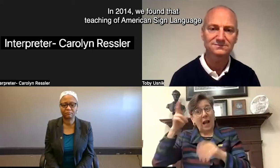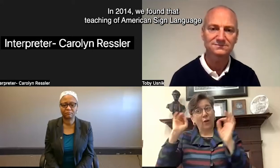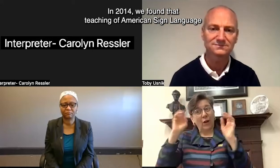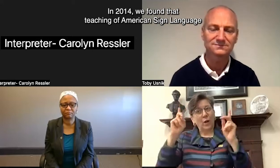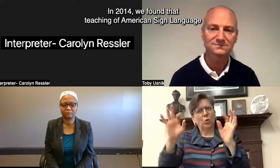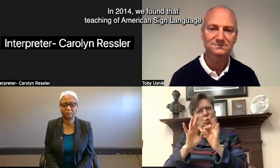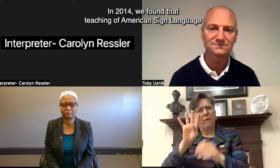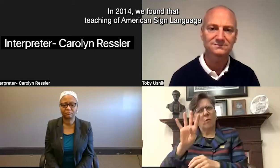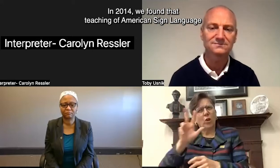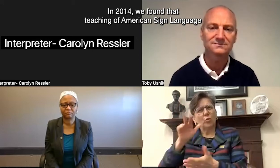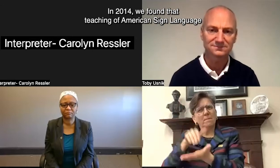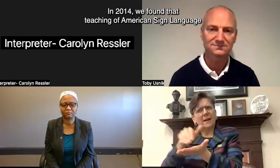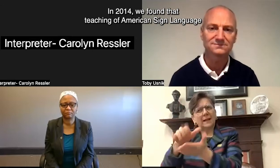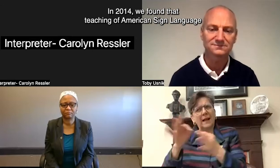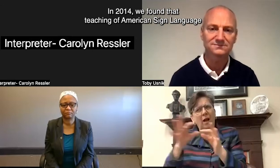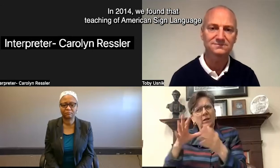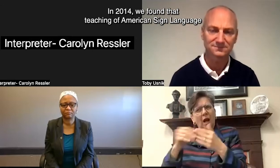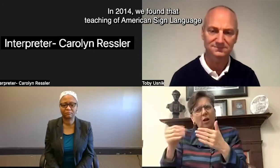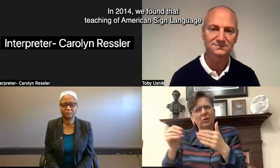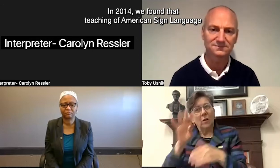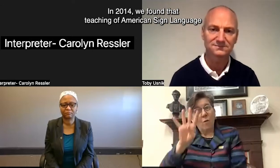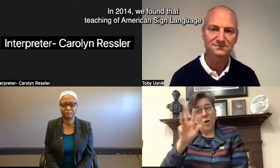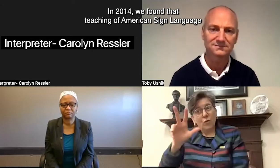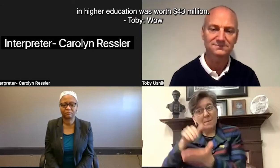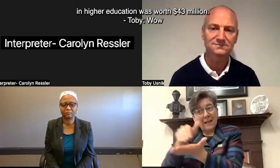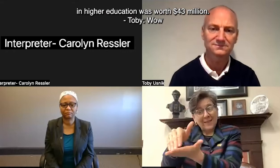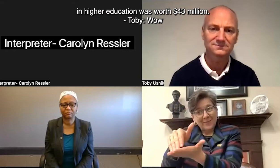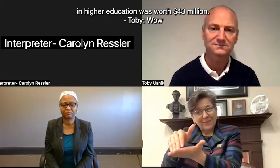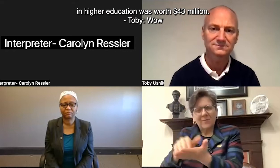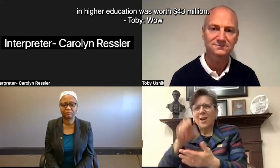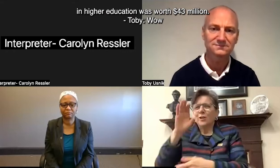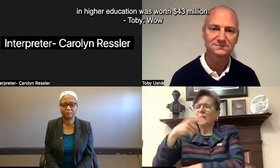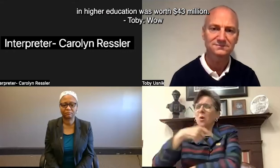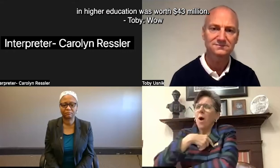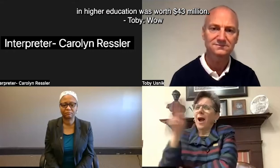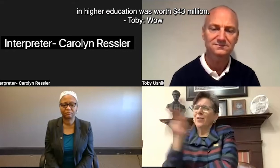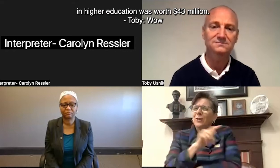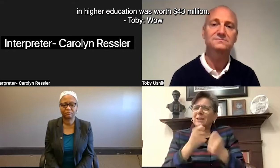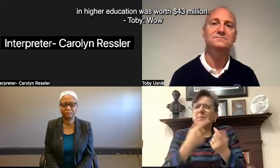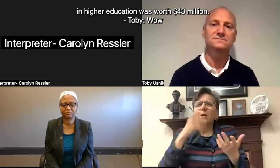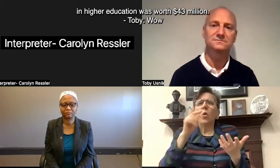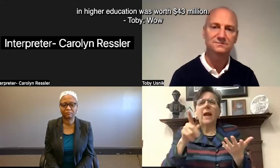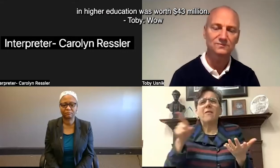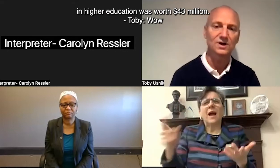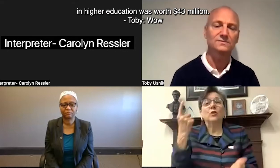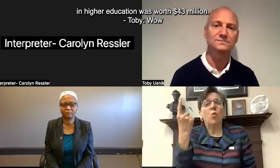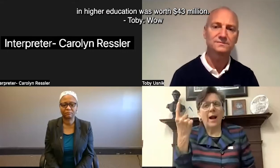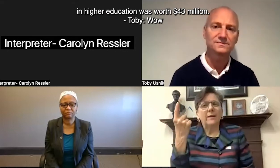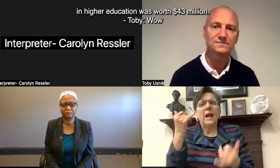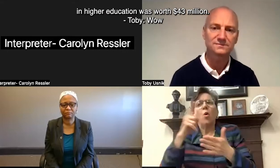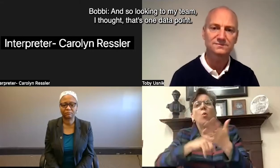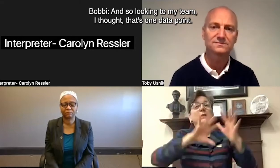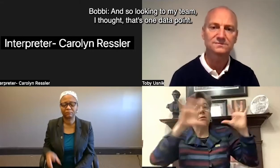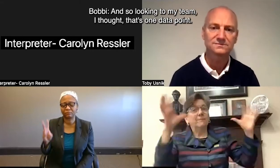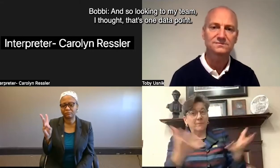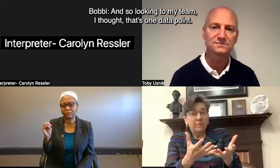that teaching of American Sign Language in higher education was worth $43 million. And so, looking to